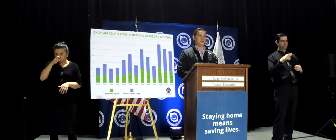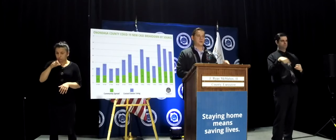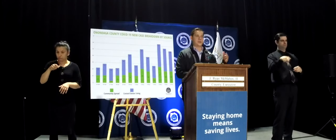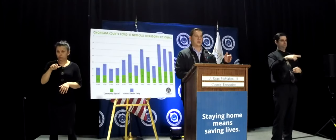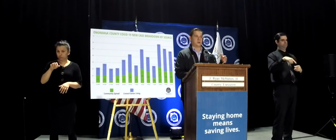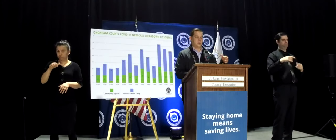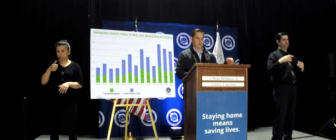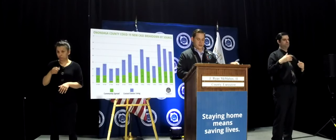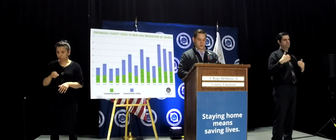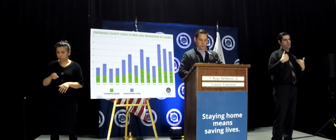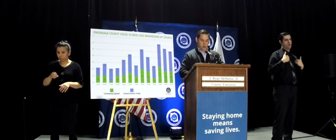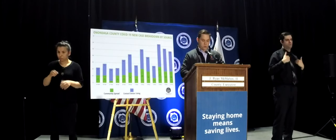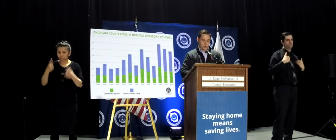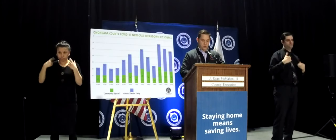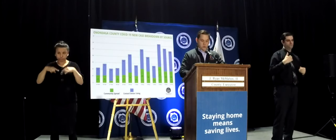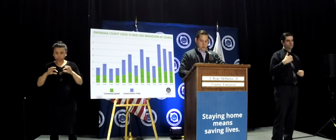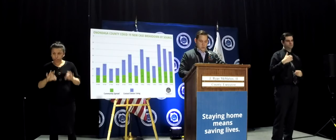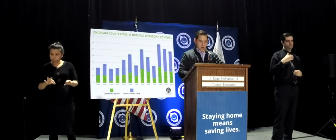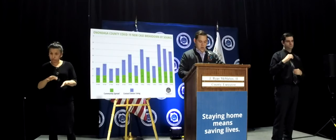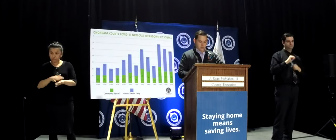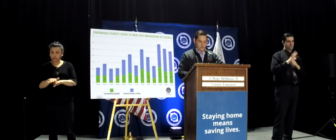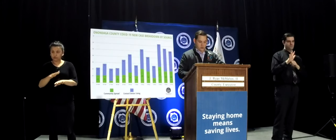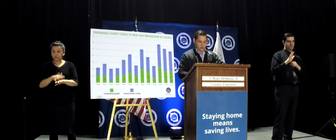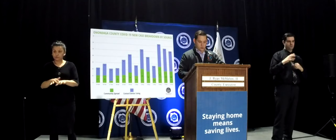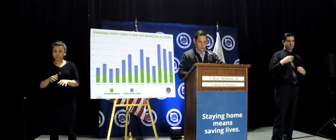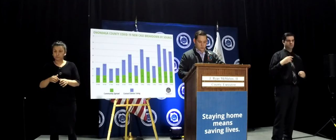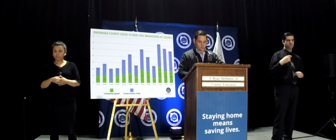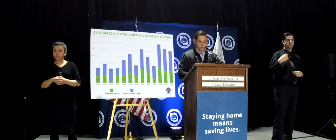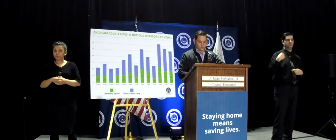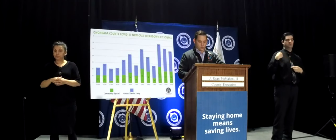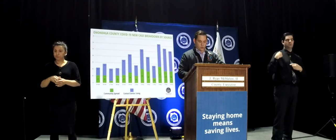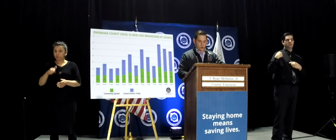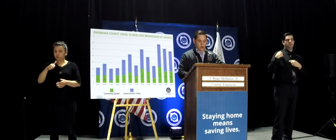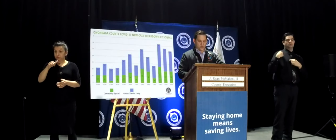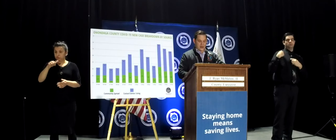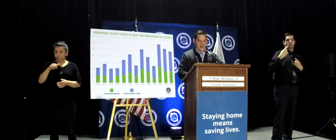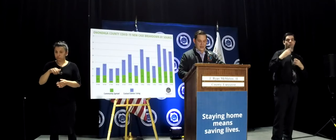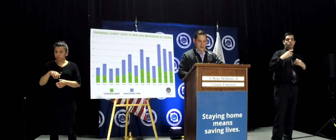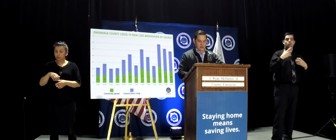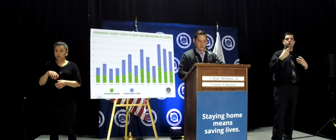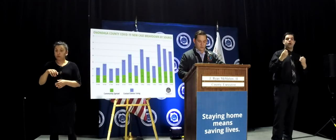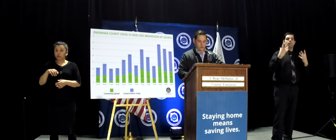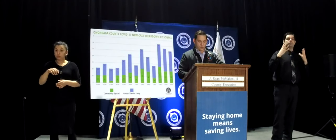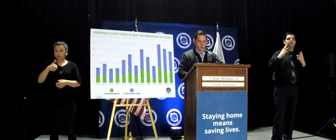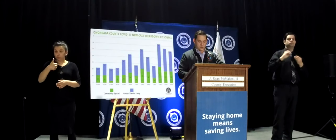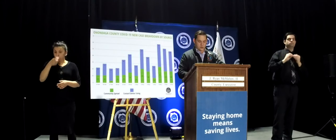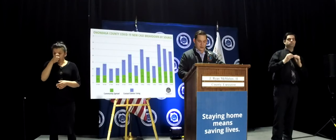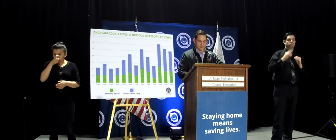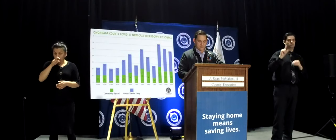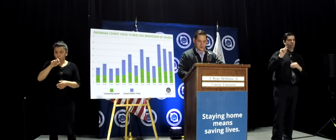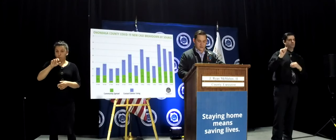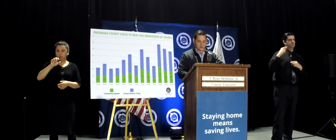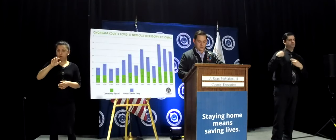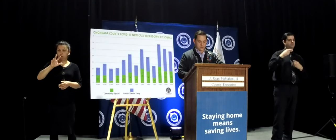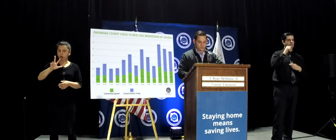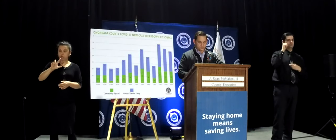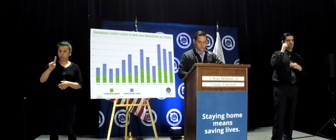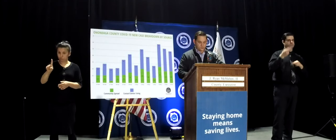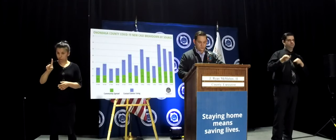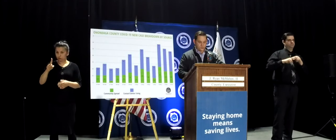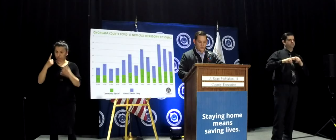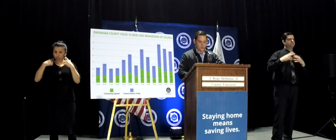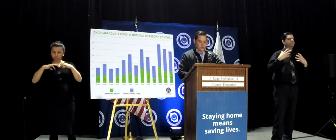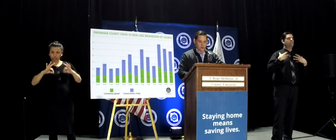day. We've had 2 solid recovery days in a row. Very good news. 188 individuals in our positive cases